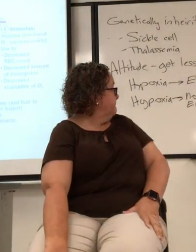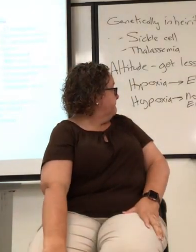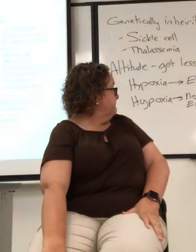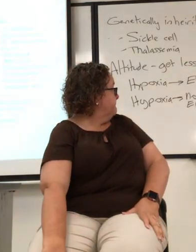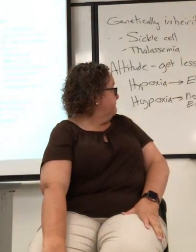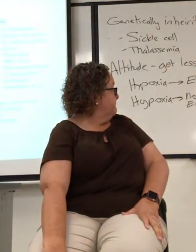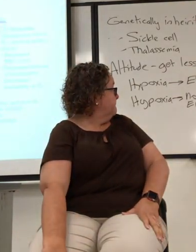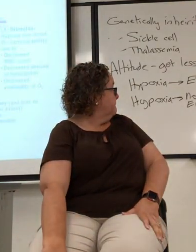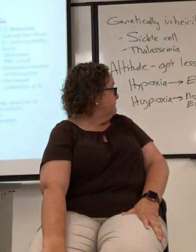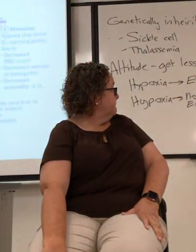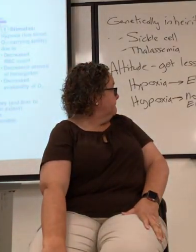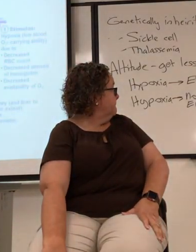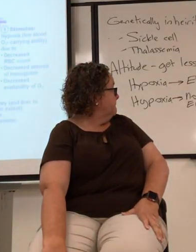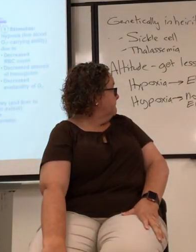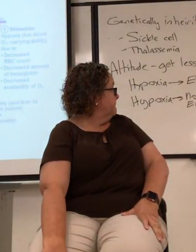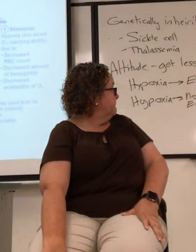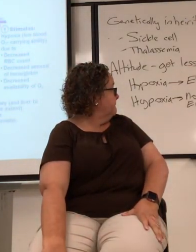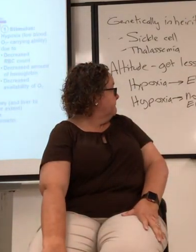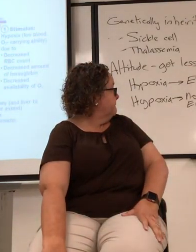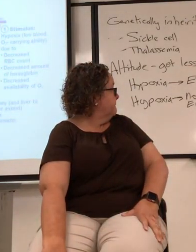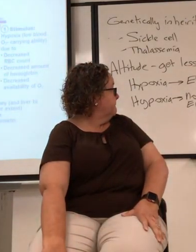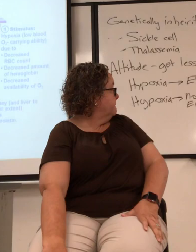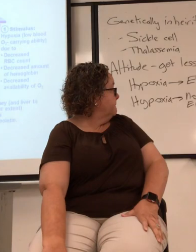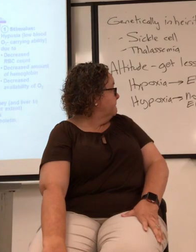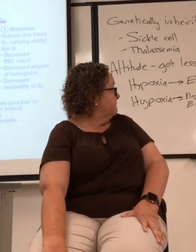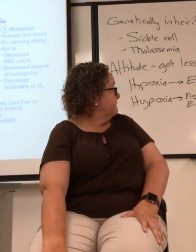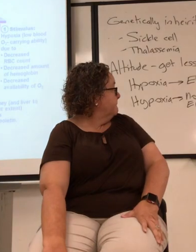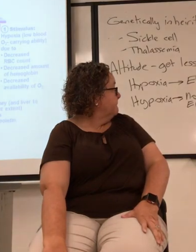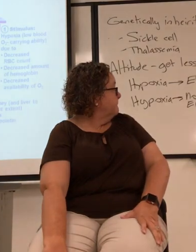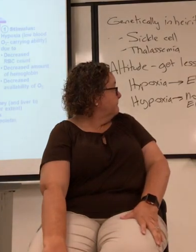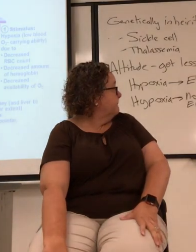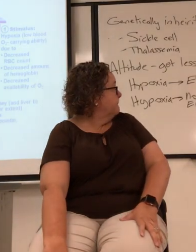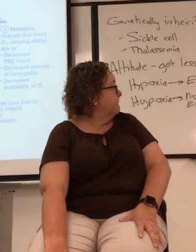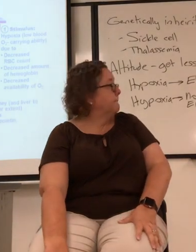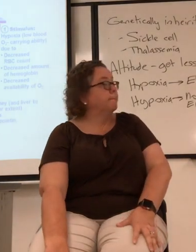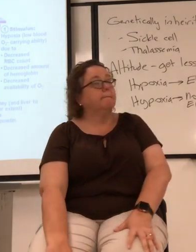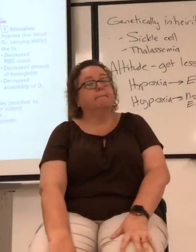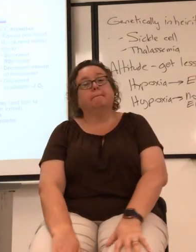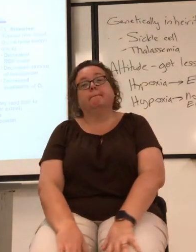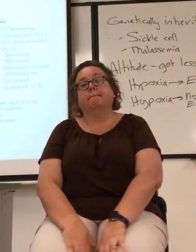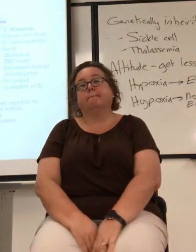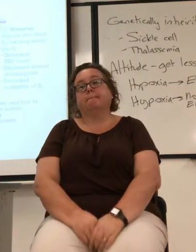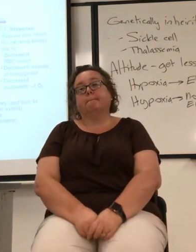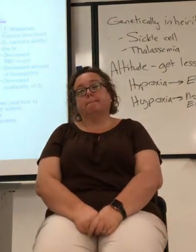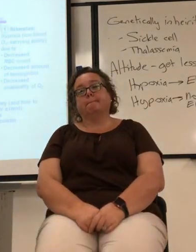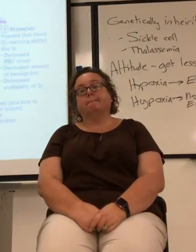Change in HCT, therefore hypoxia not corrected.